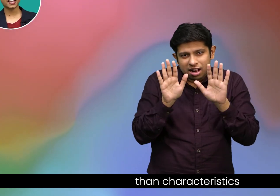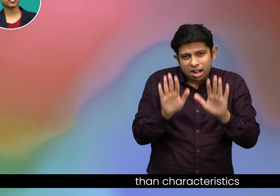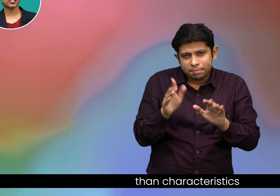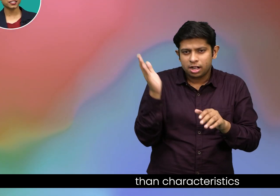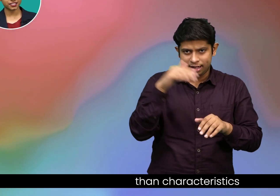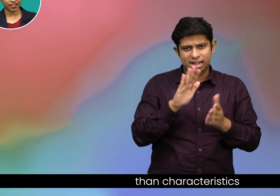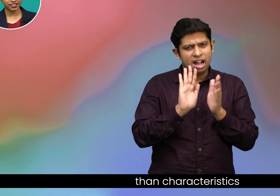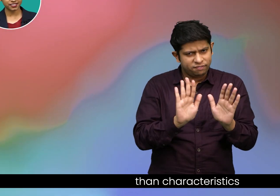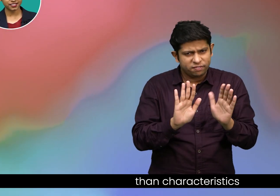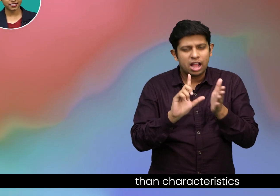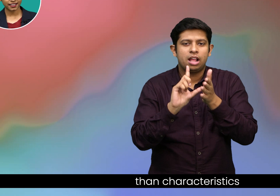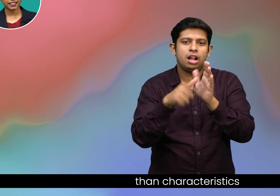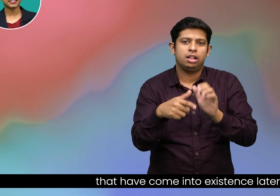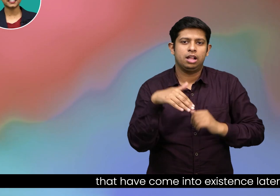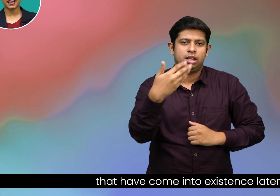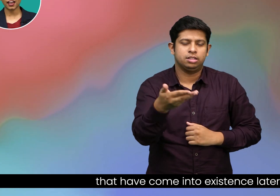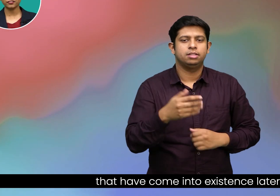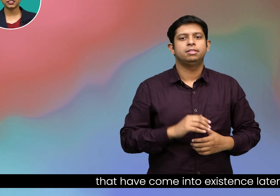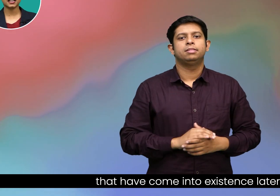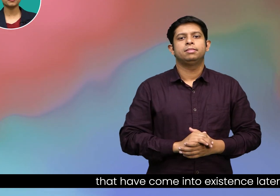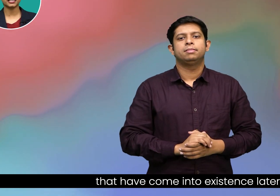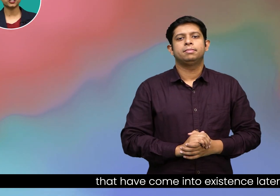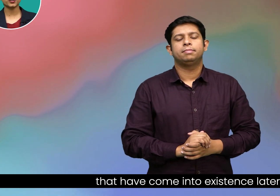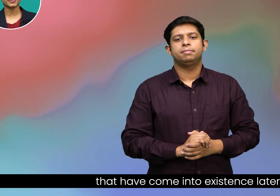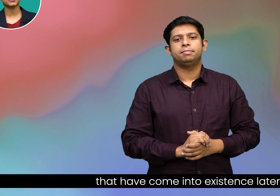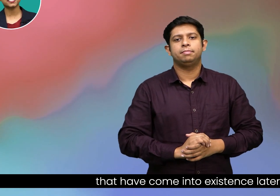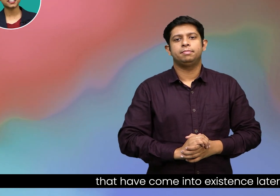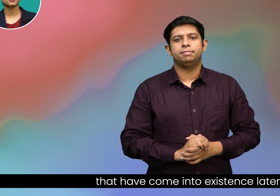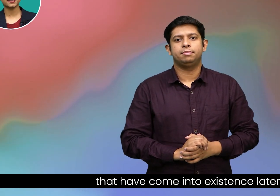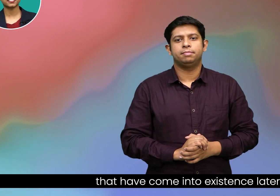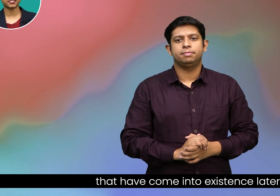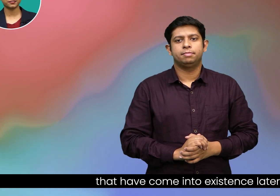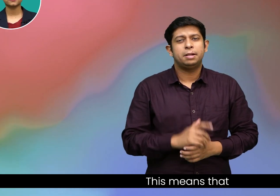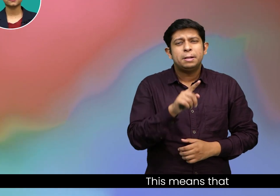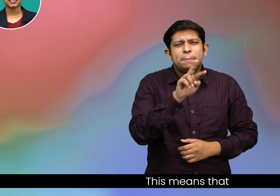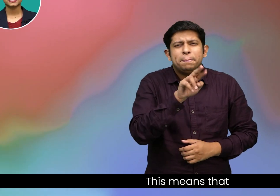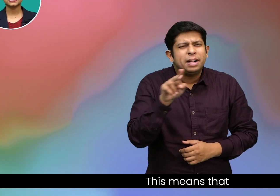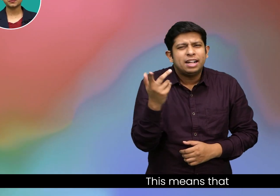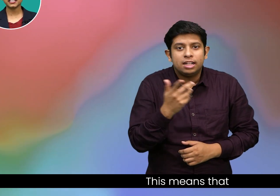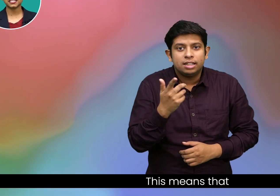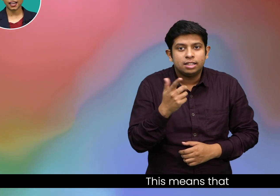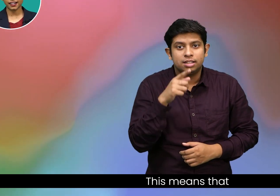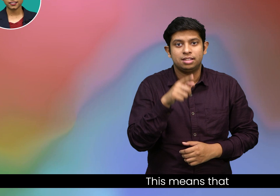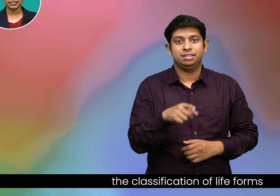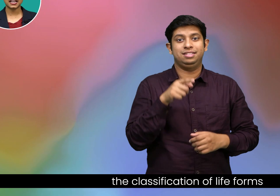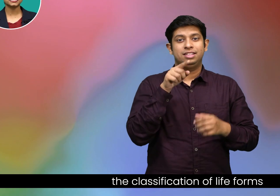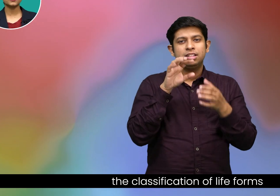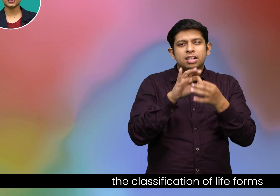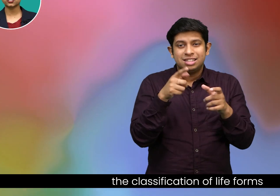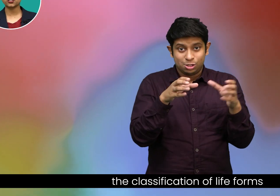than characteristics that have come into existence later. This means that